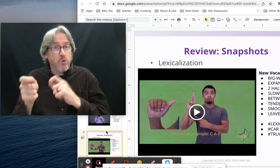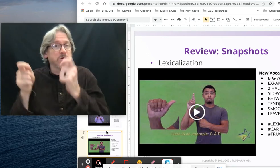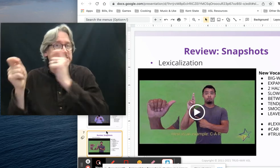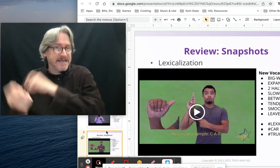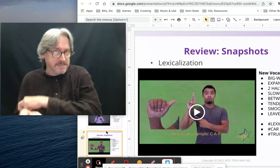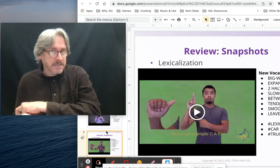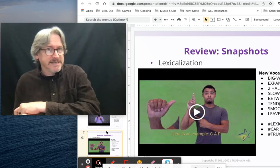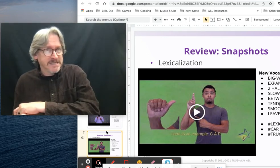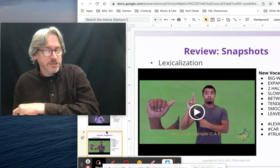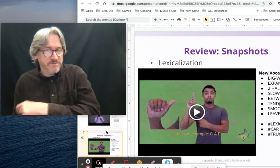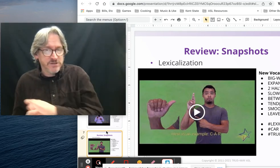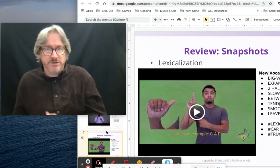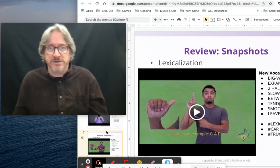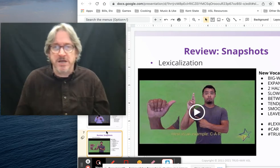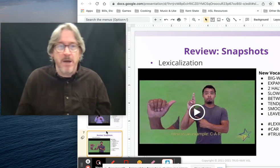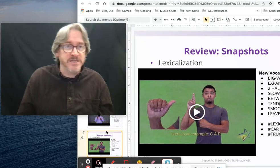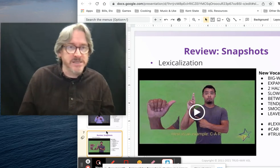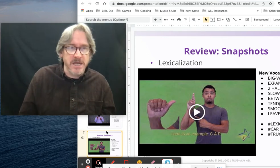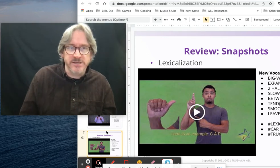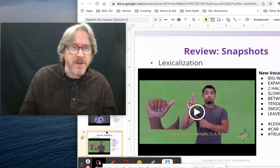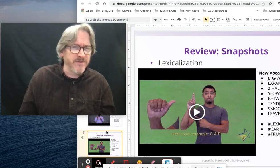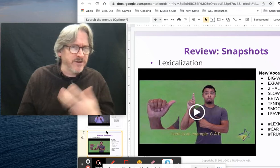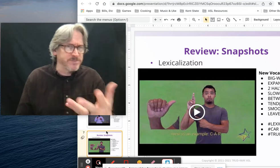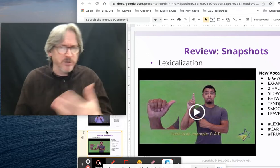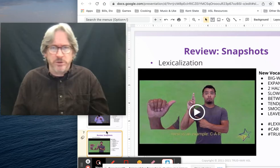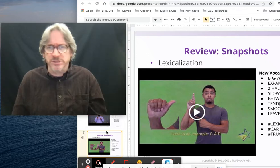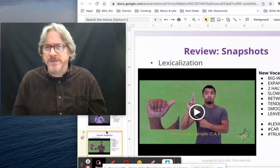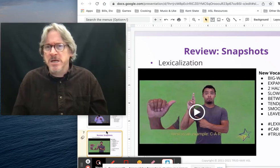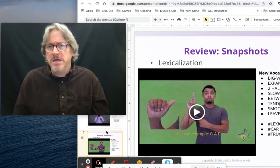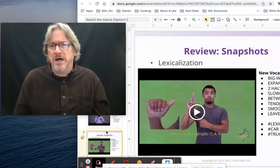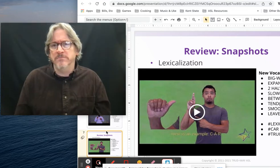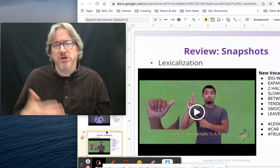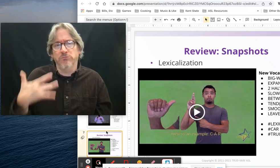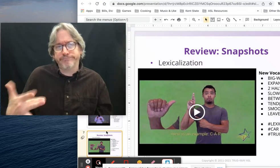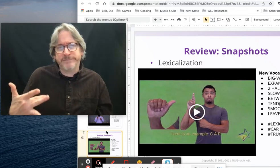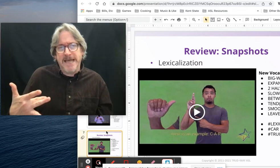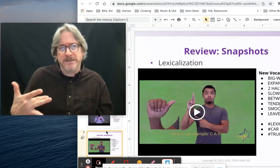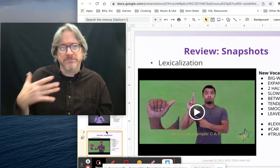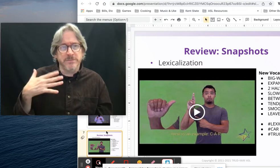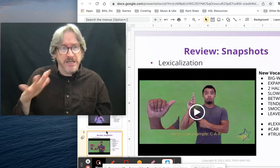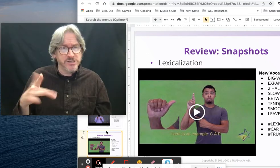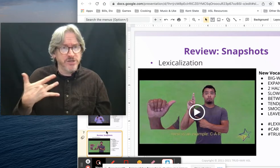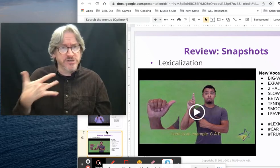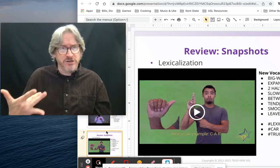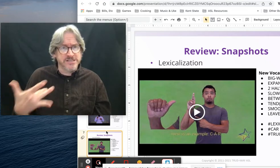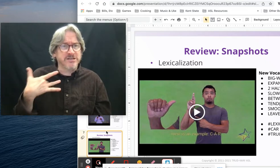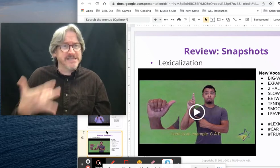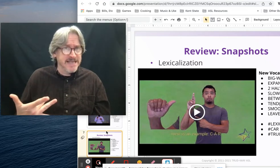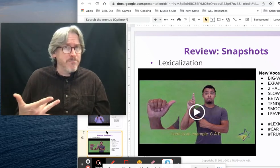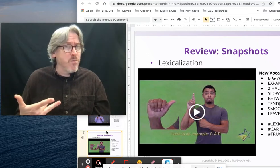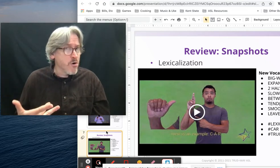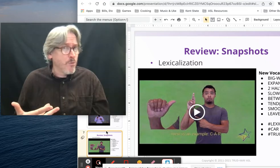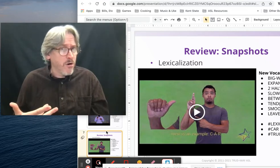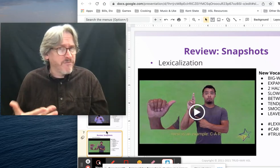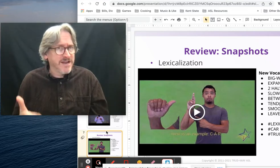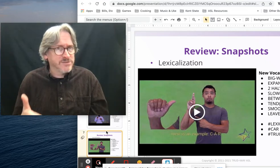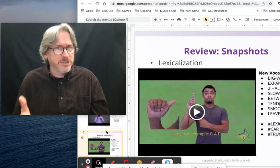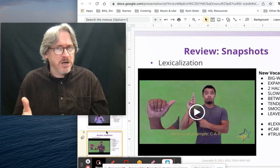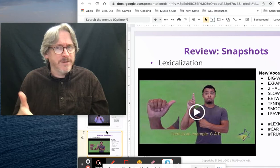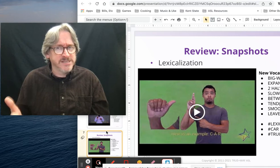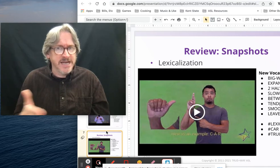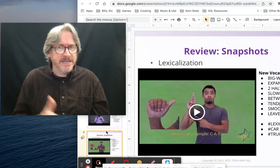morph towards lexicalization of certain common signs, common fingerspelled words. So tend. And so you're going to start to see that more and more